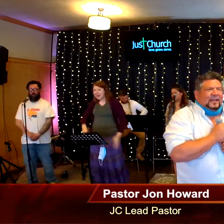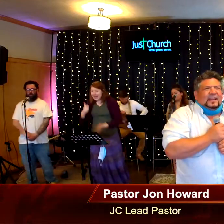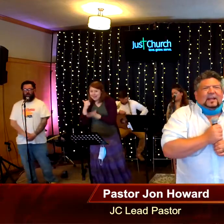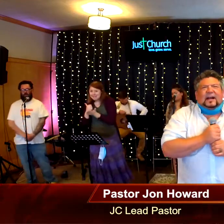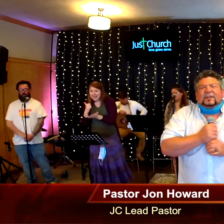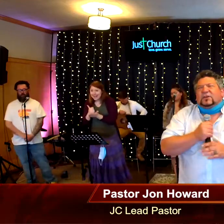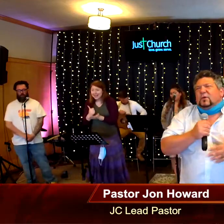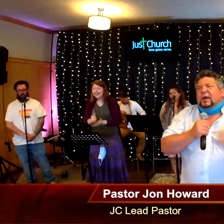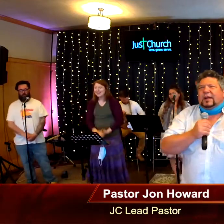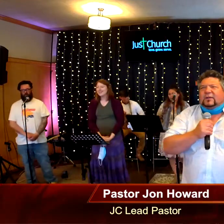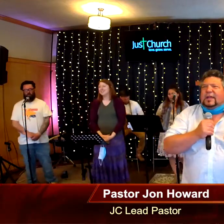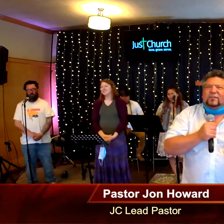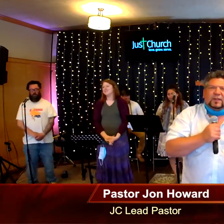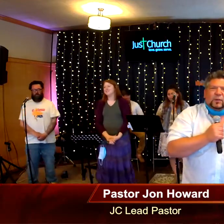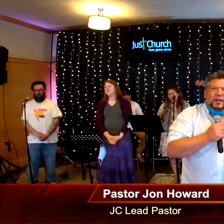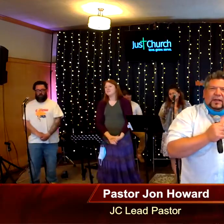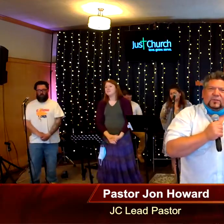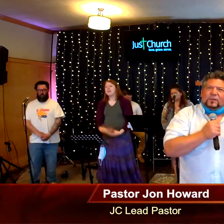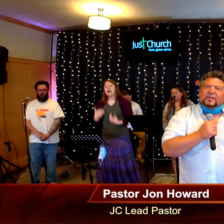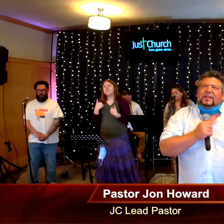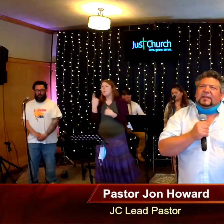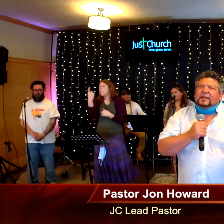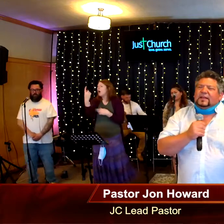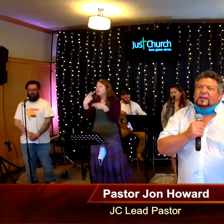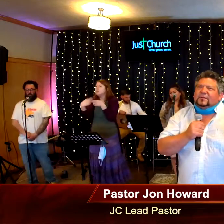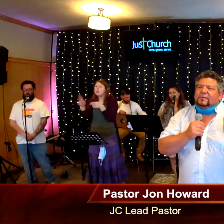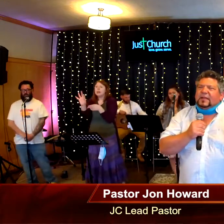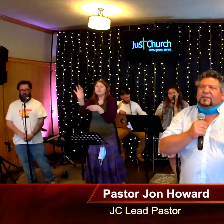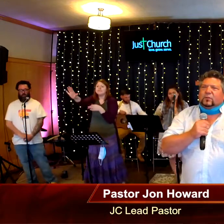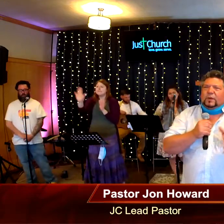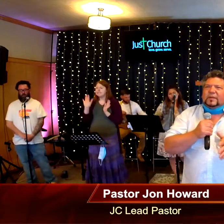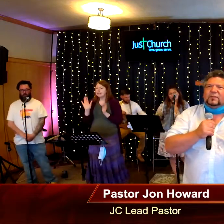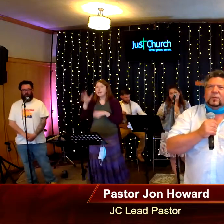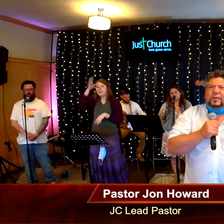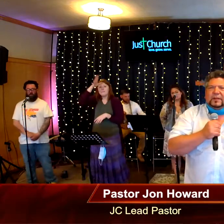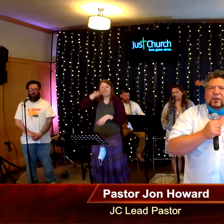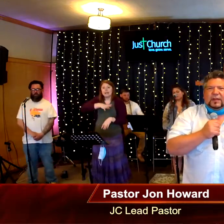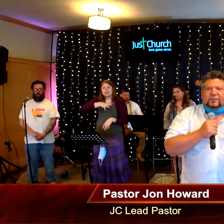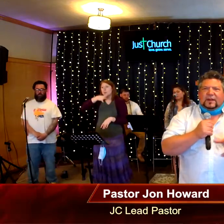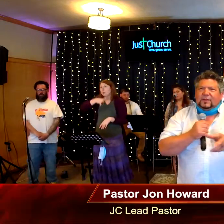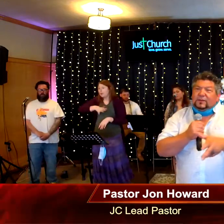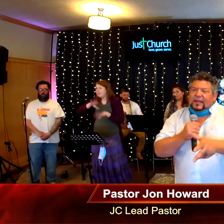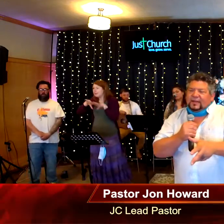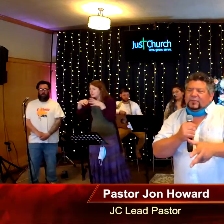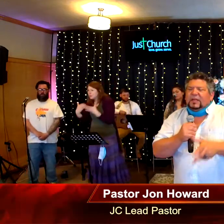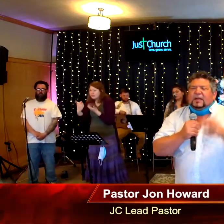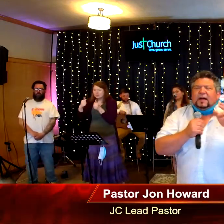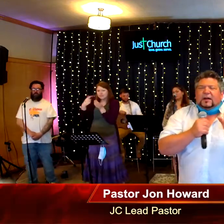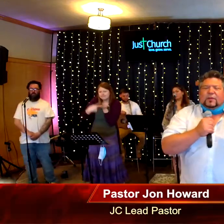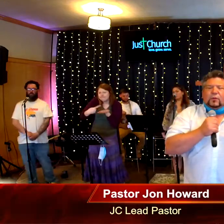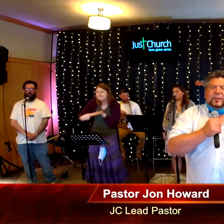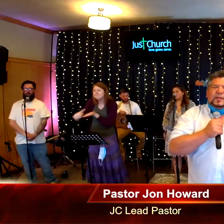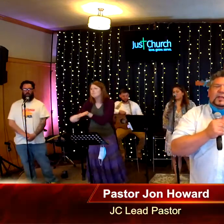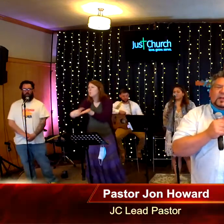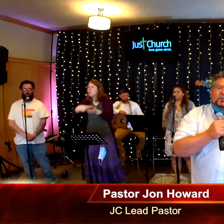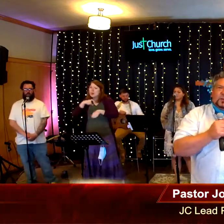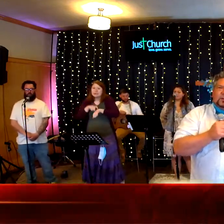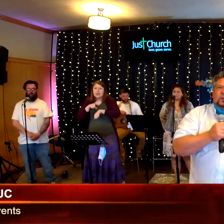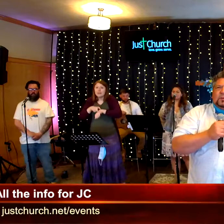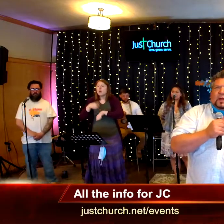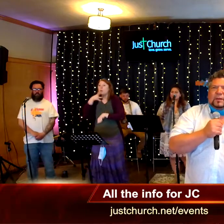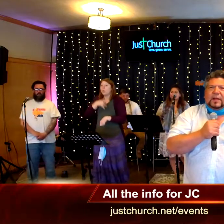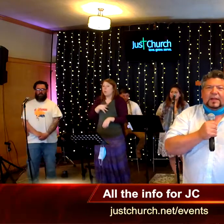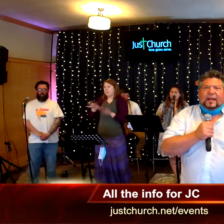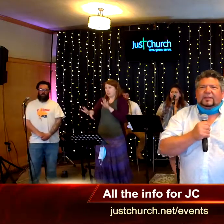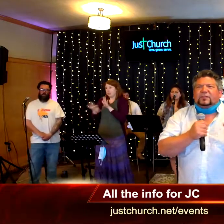Amen. So I only have like one announcement. The men's and women's, we've been trying to find new times. The women have